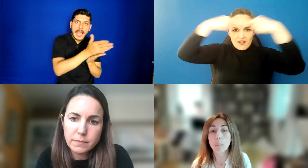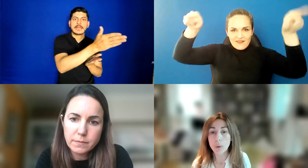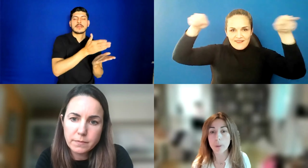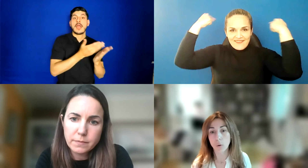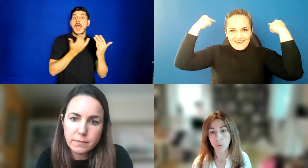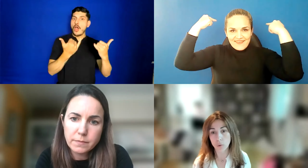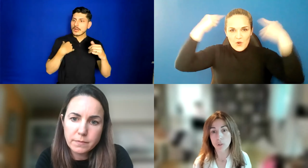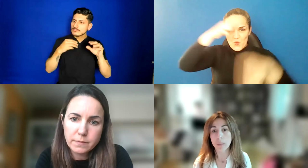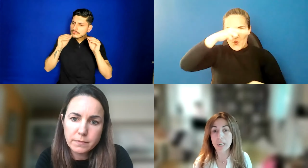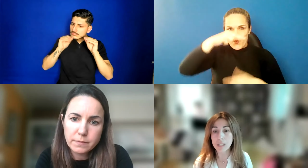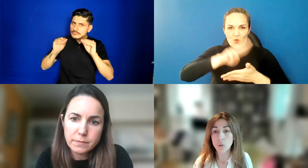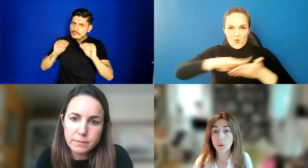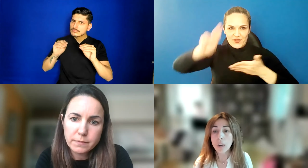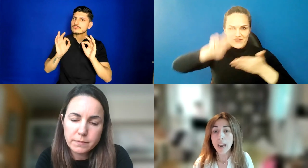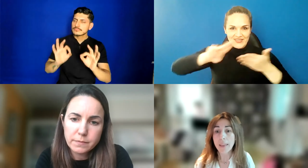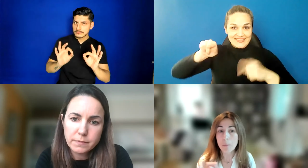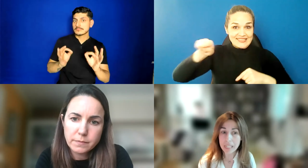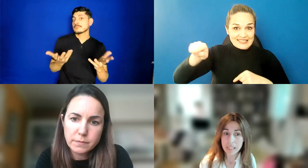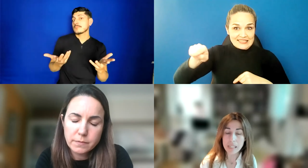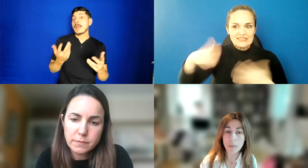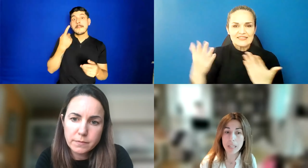we need to provide the talent